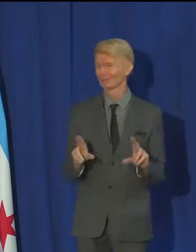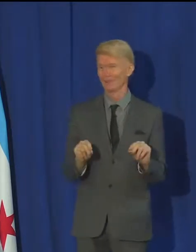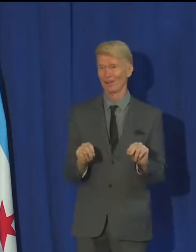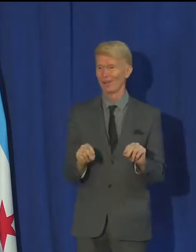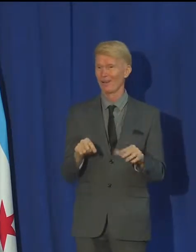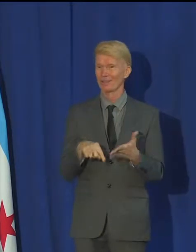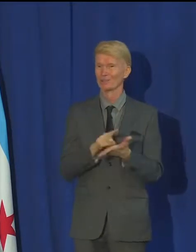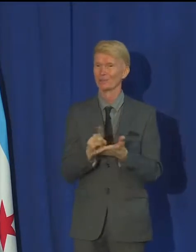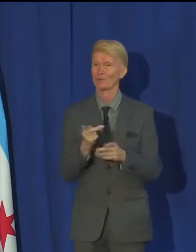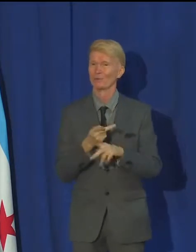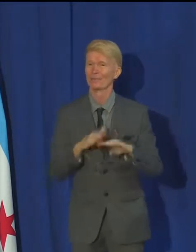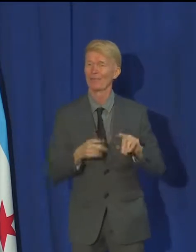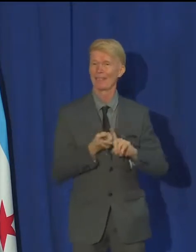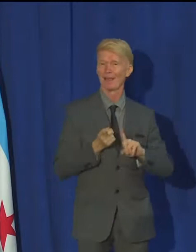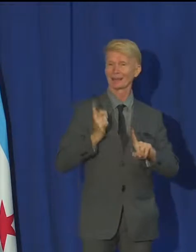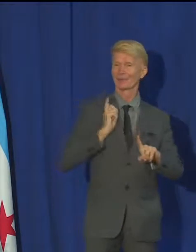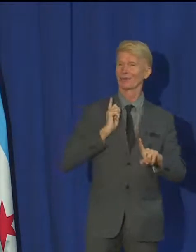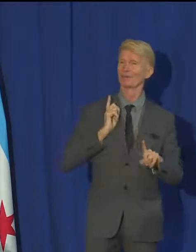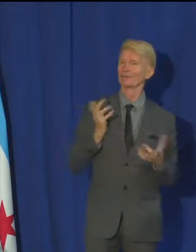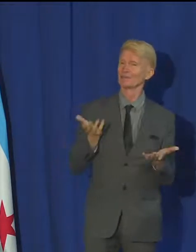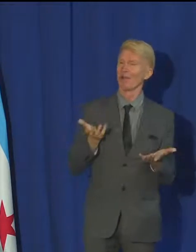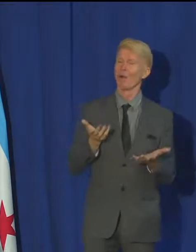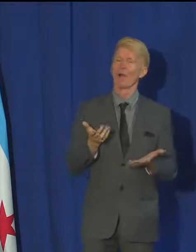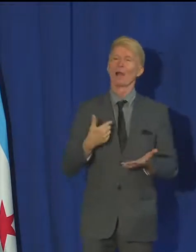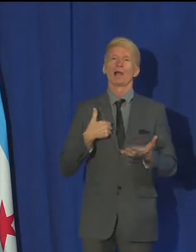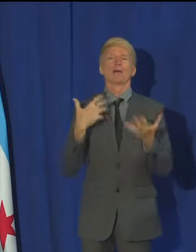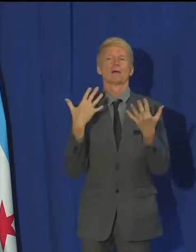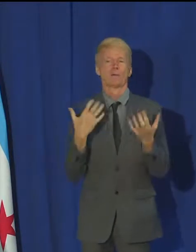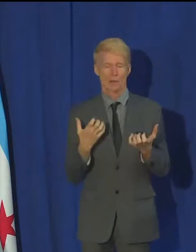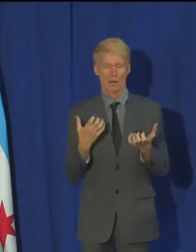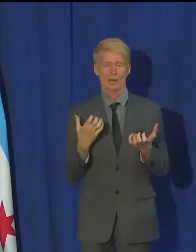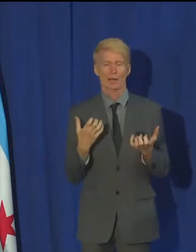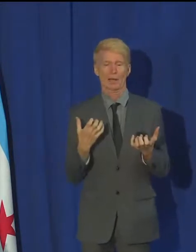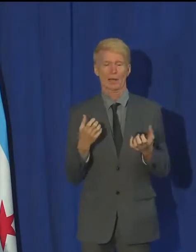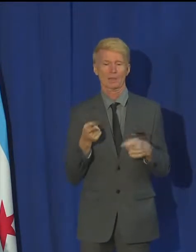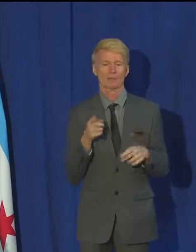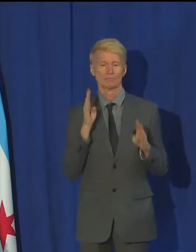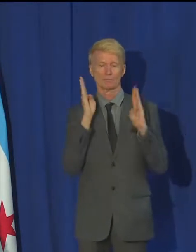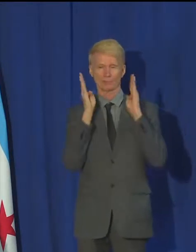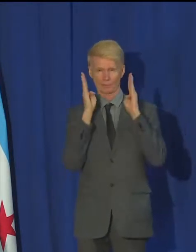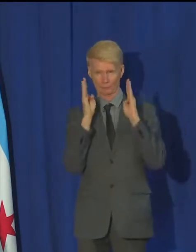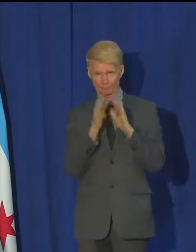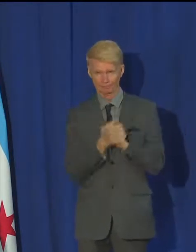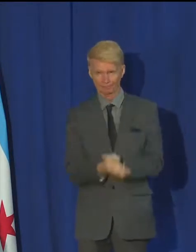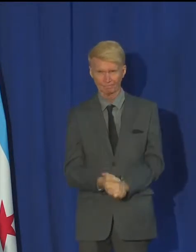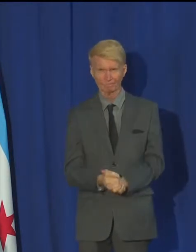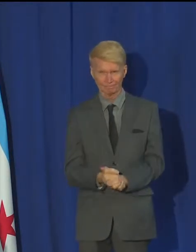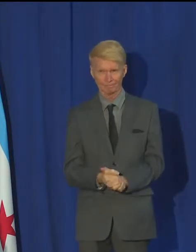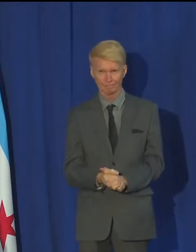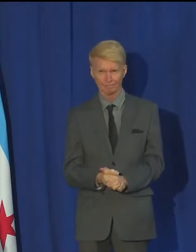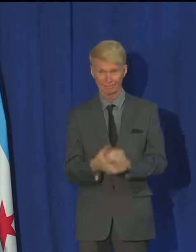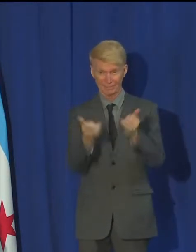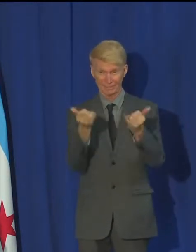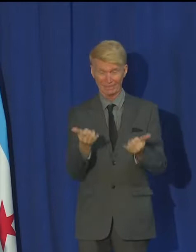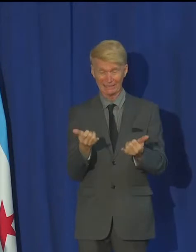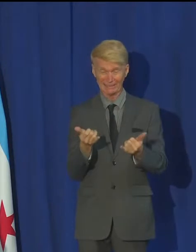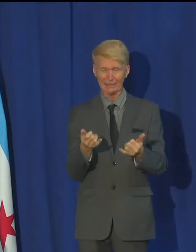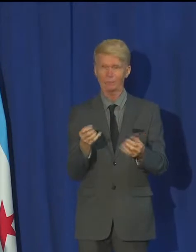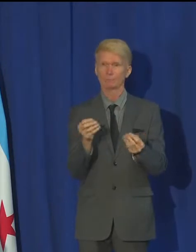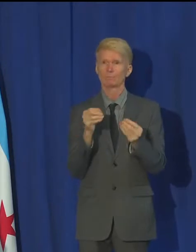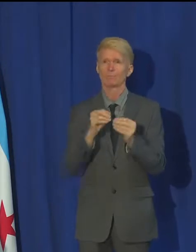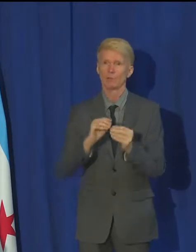were last week. So what I want you to hear is that now is the time to get even